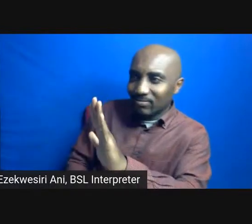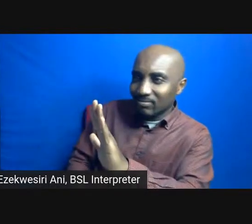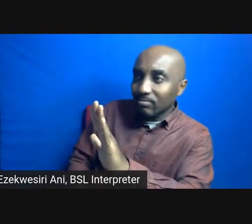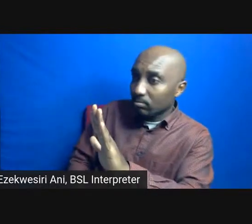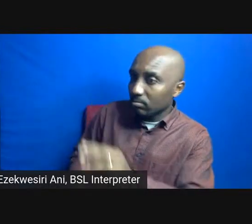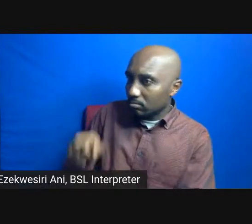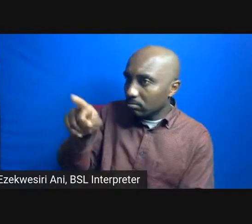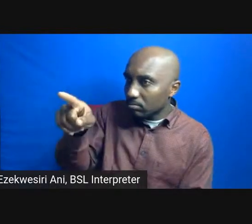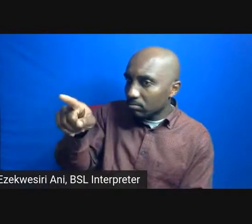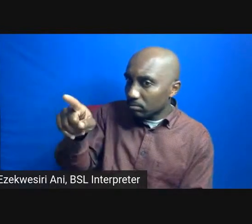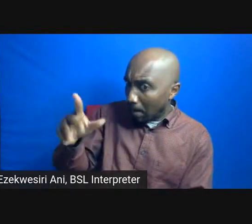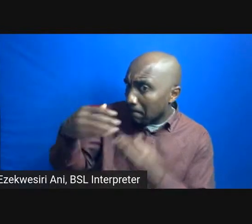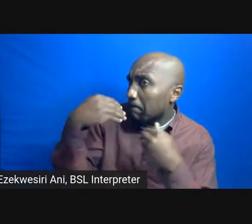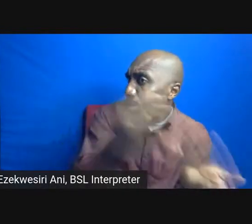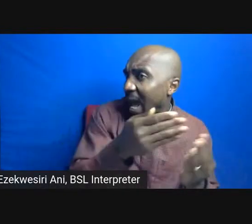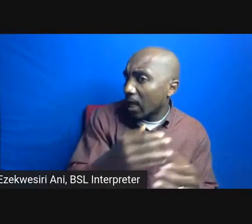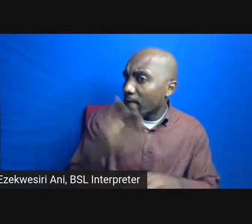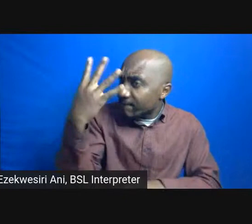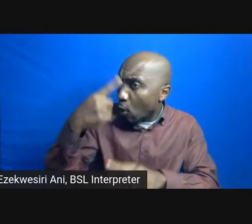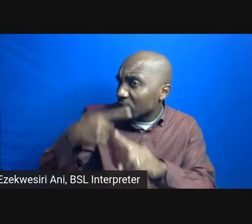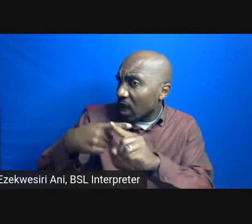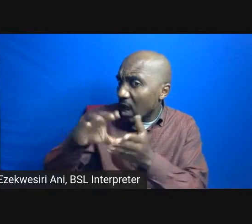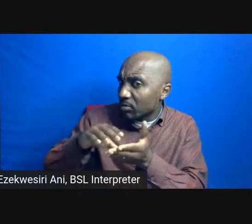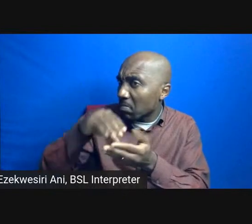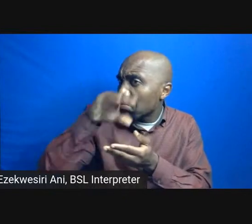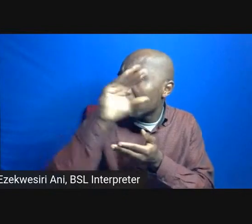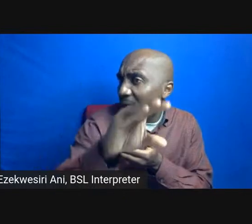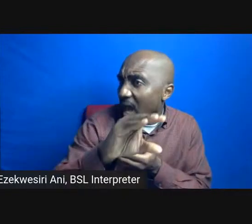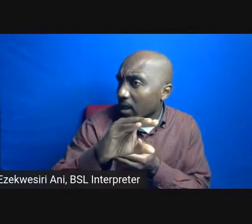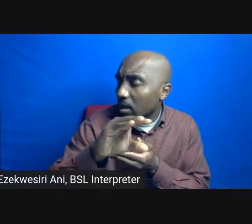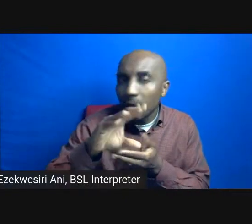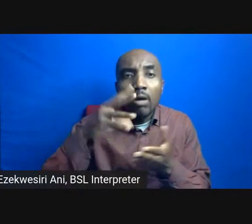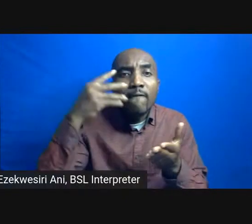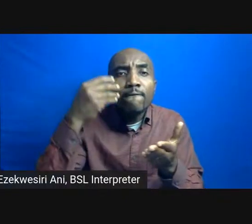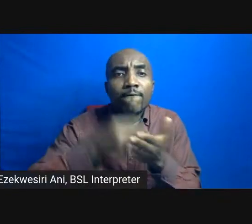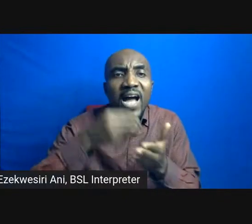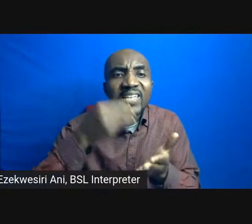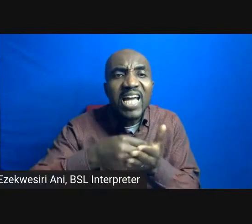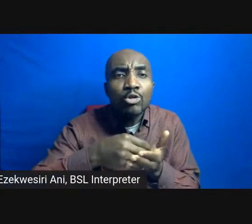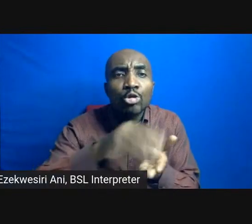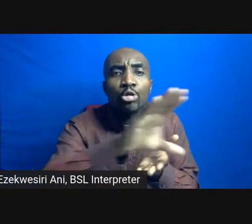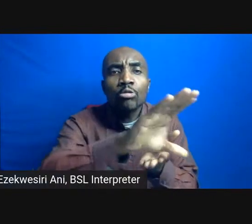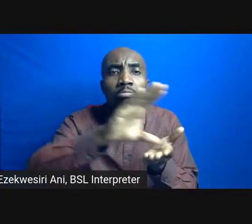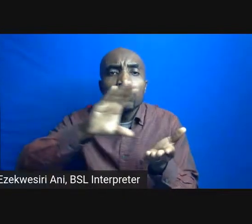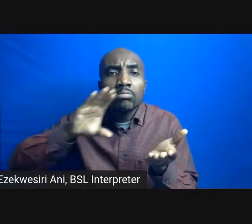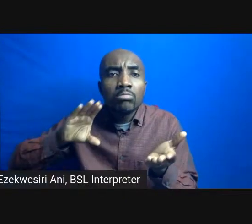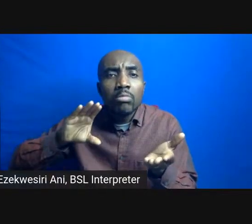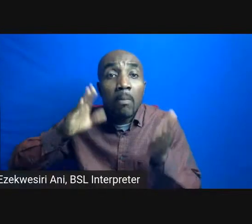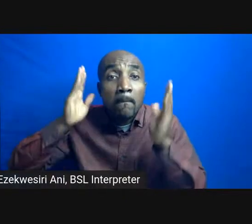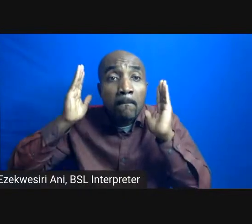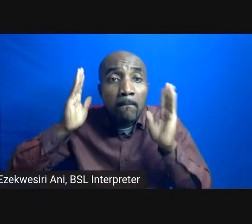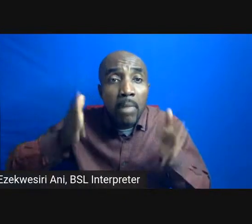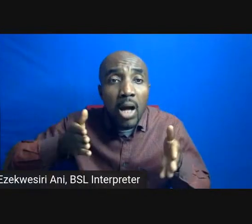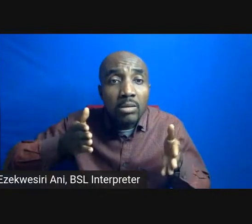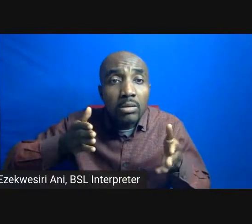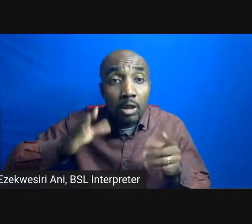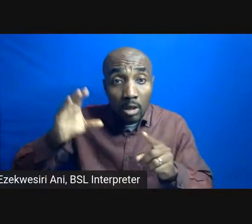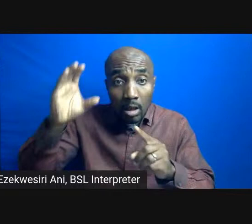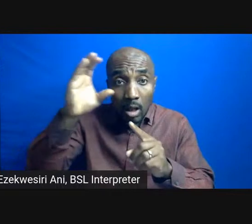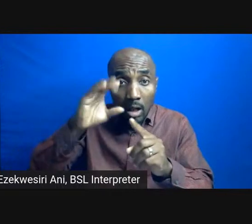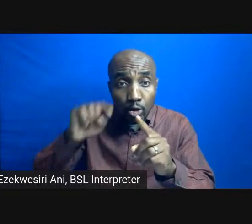restore fourfold. Financial restitution must be made to the nations whose people were